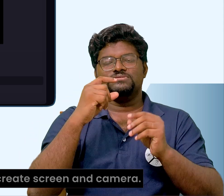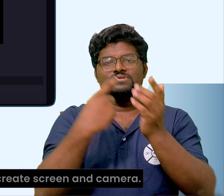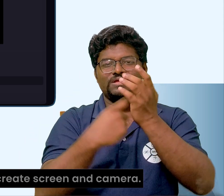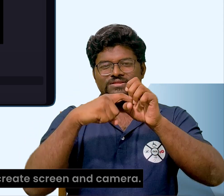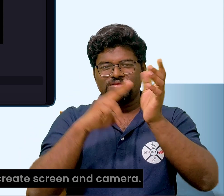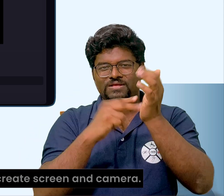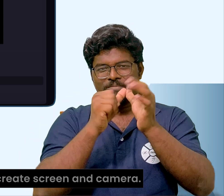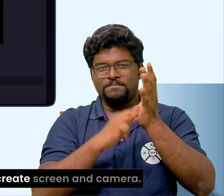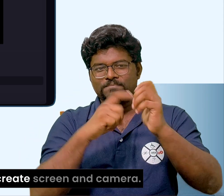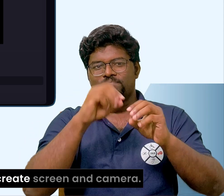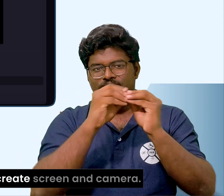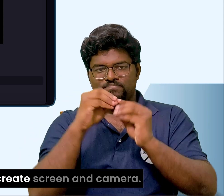and Record and Create.